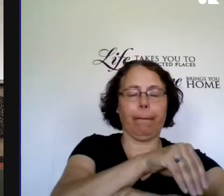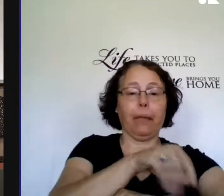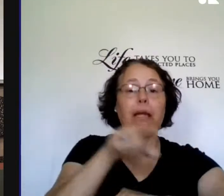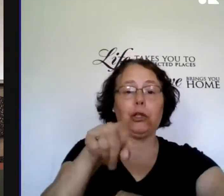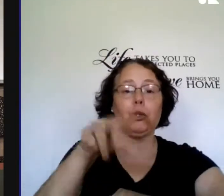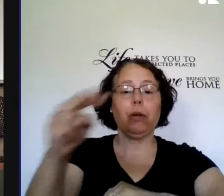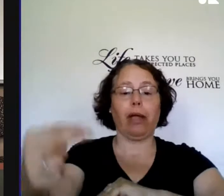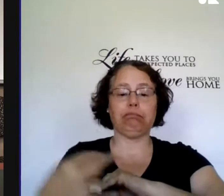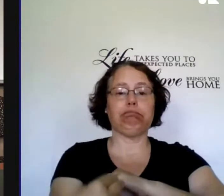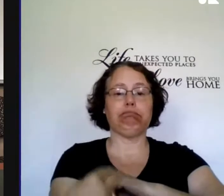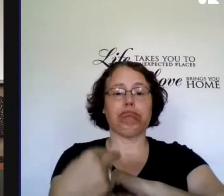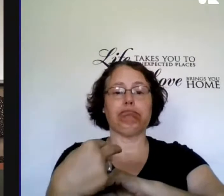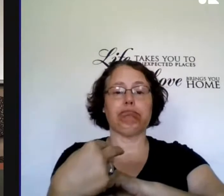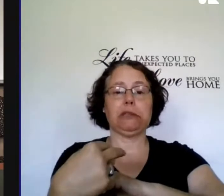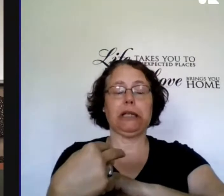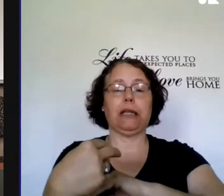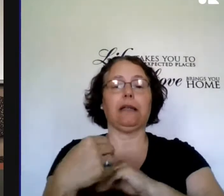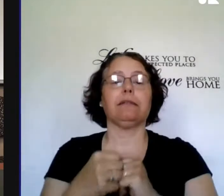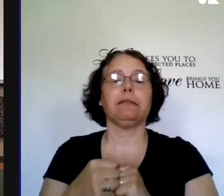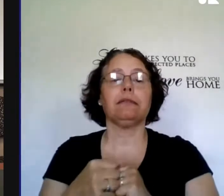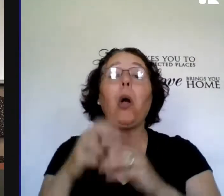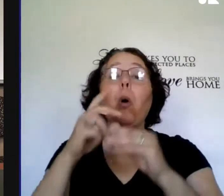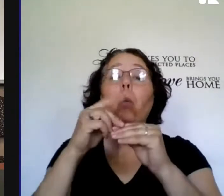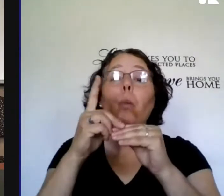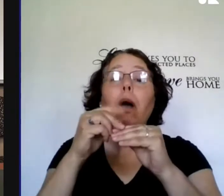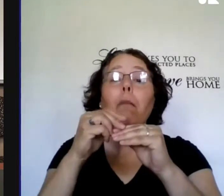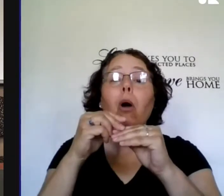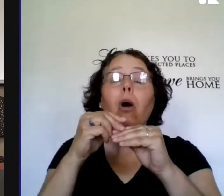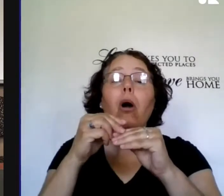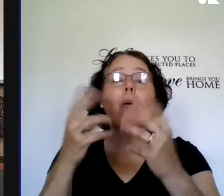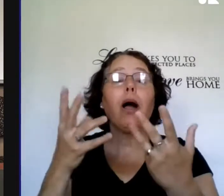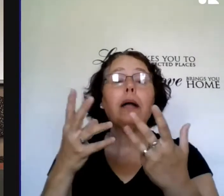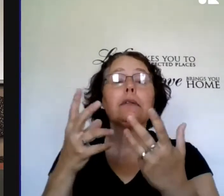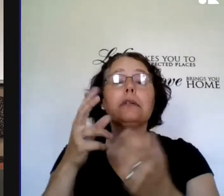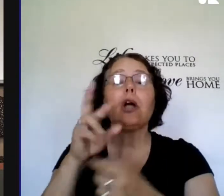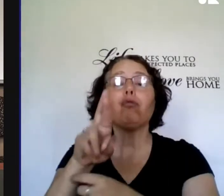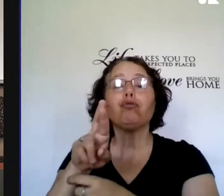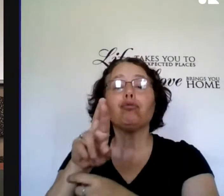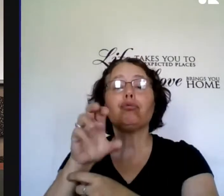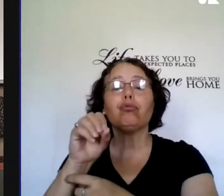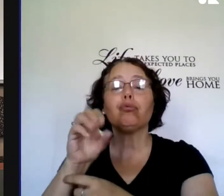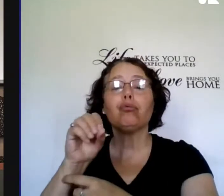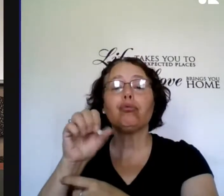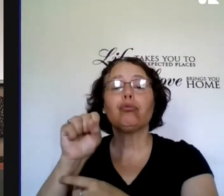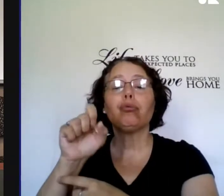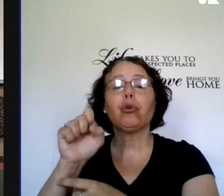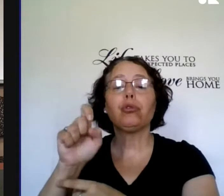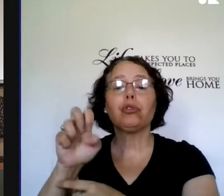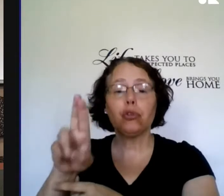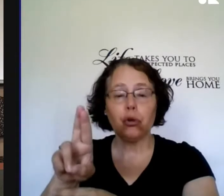And one more. We have a rooster, and he says,